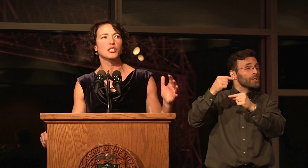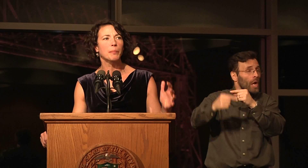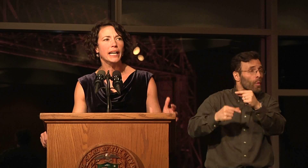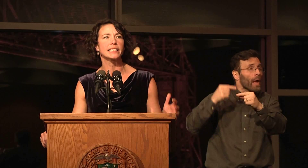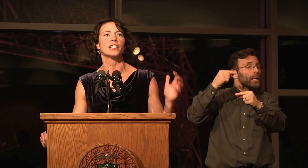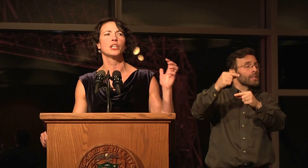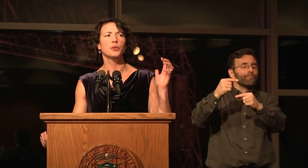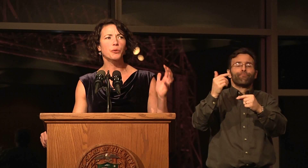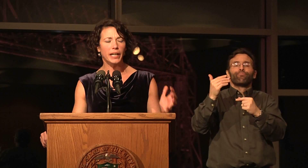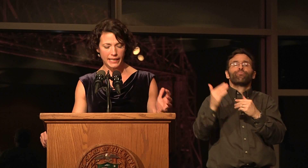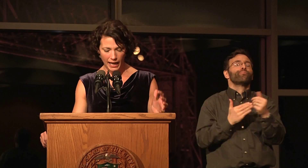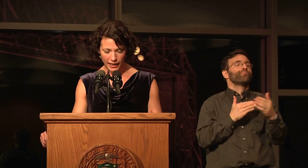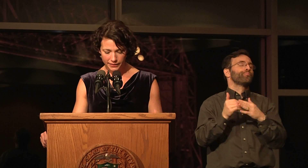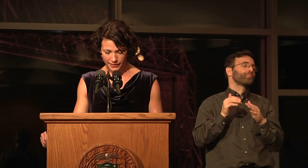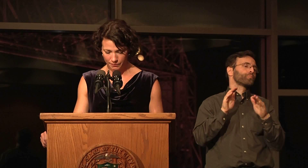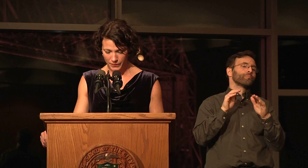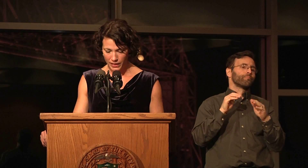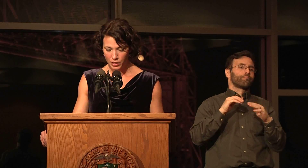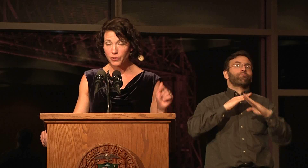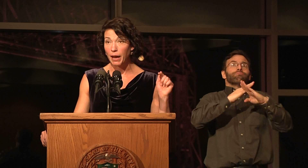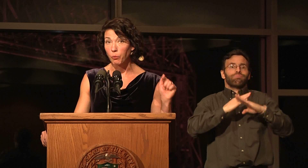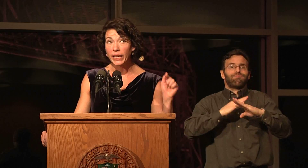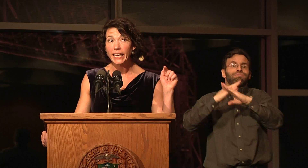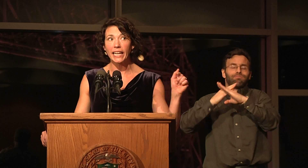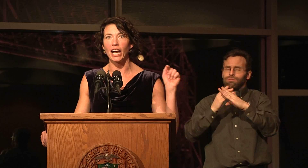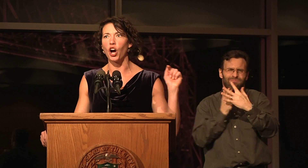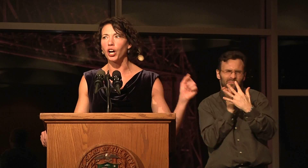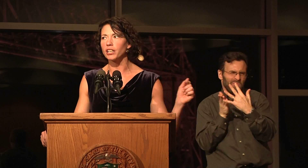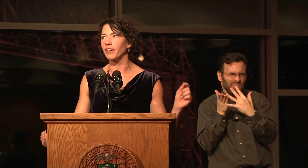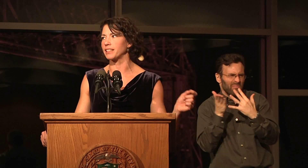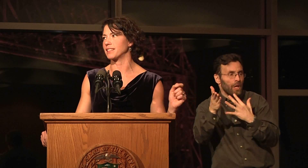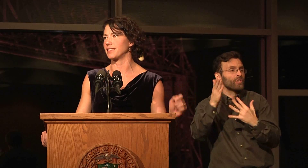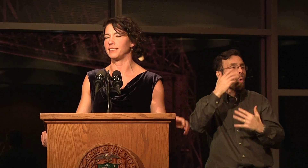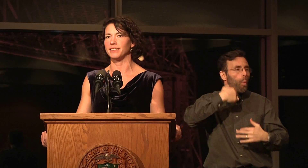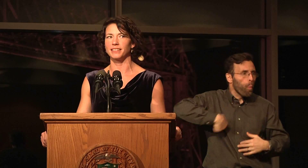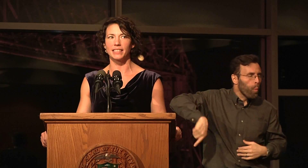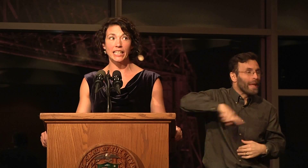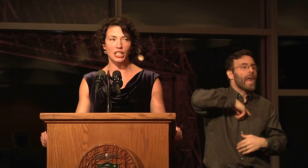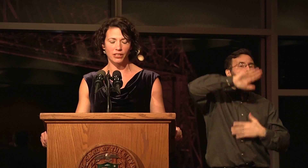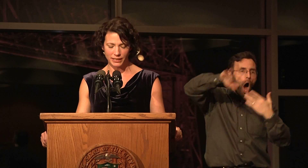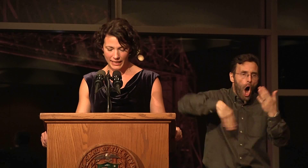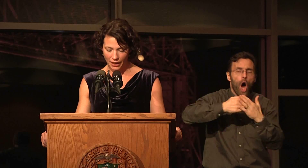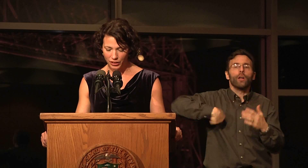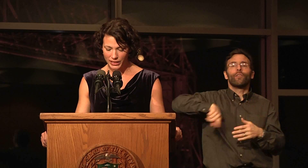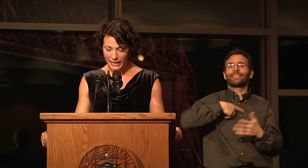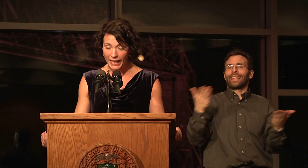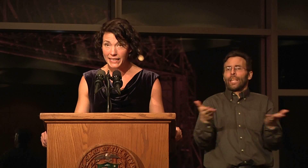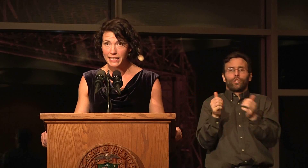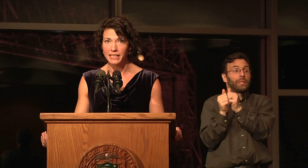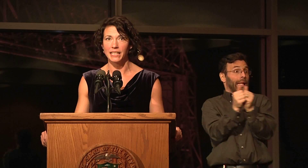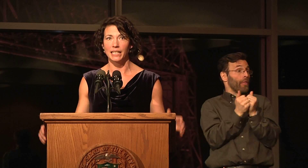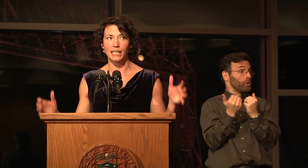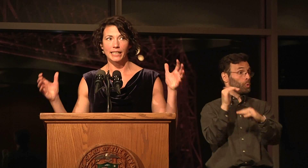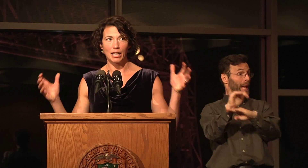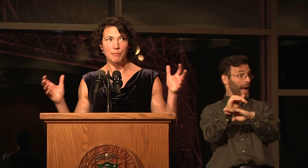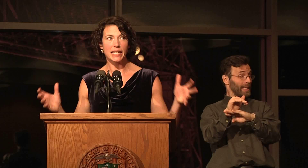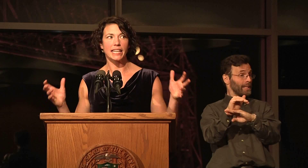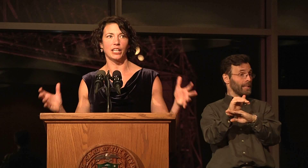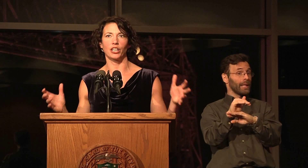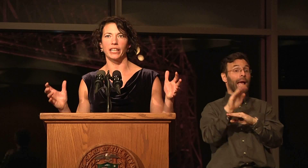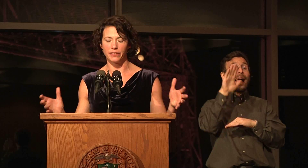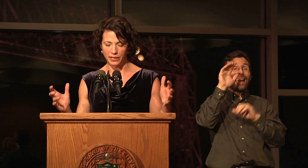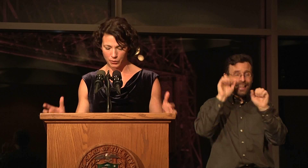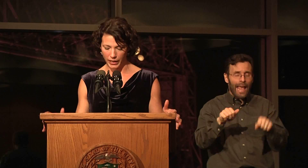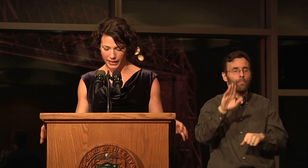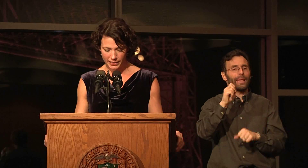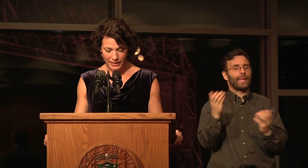generations despite great odds, so that we, all of us here together tonight, can be